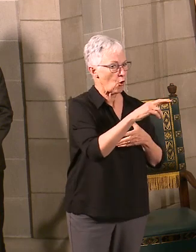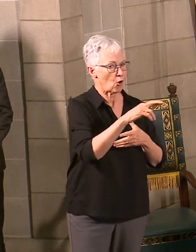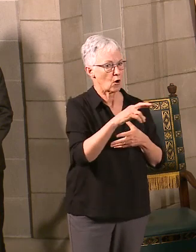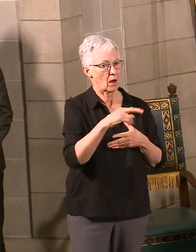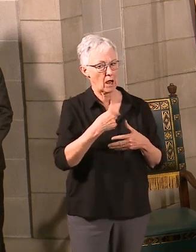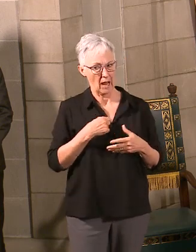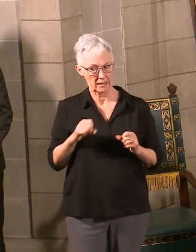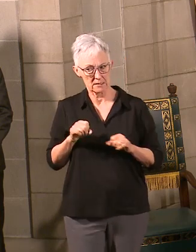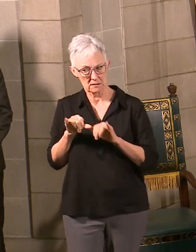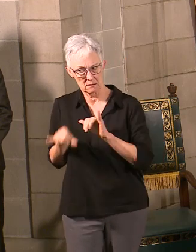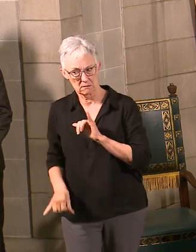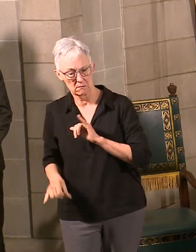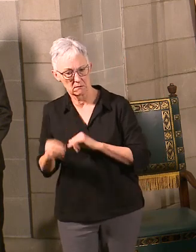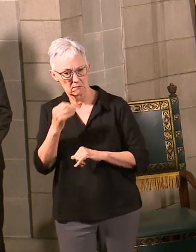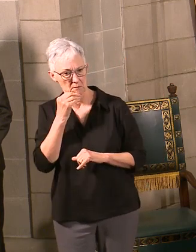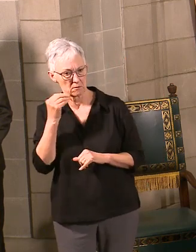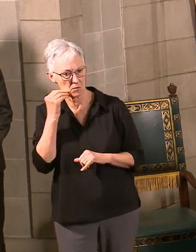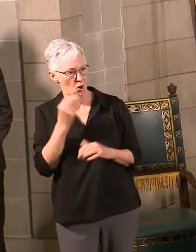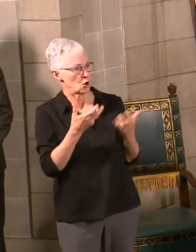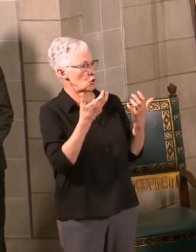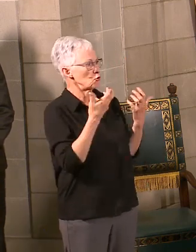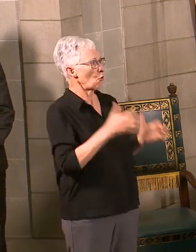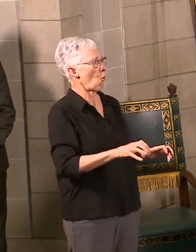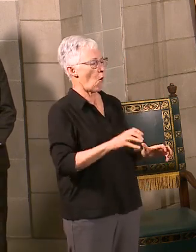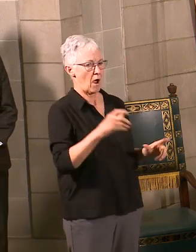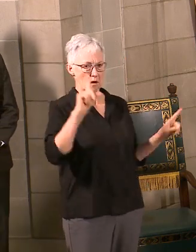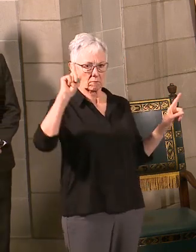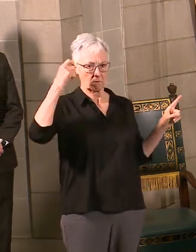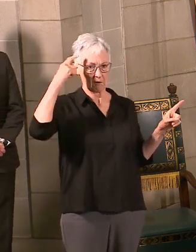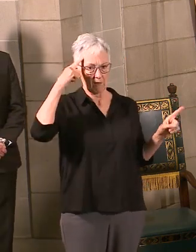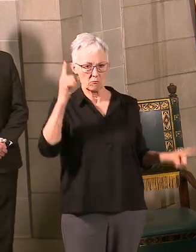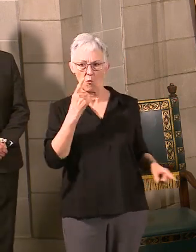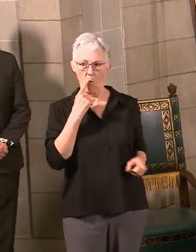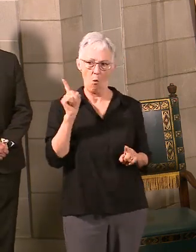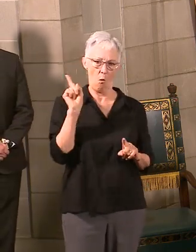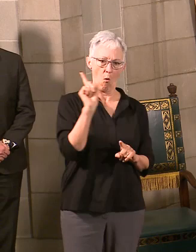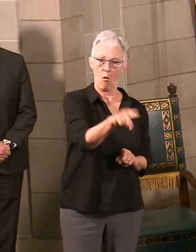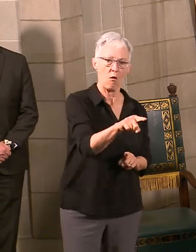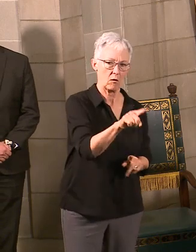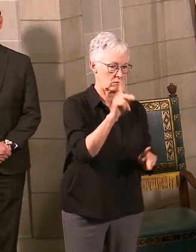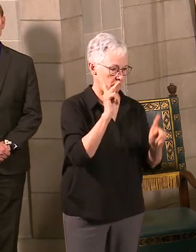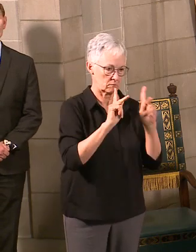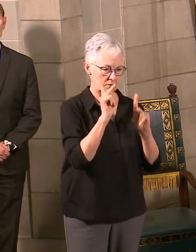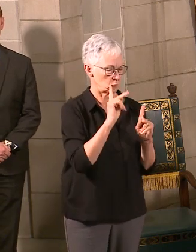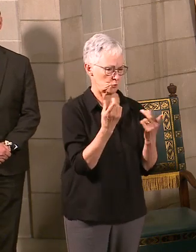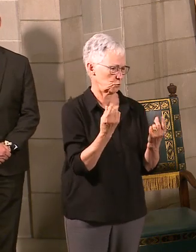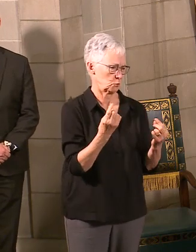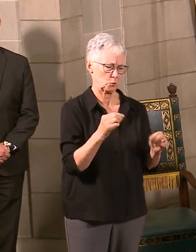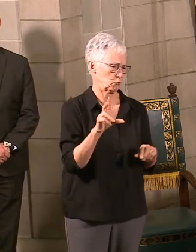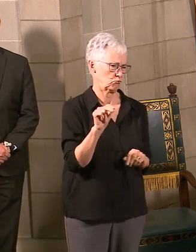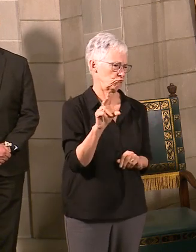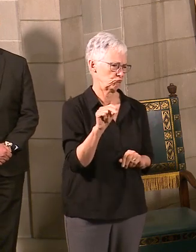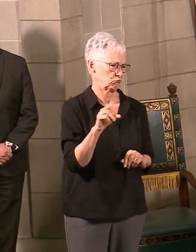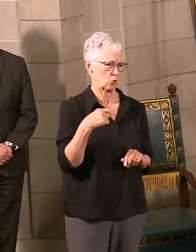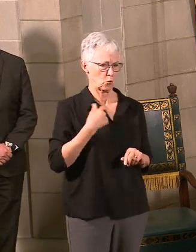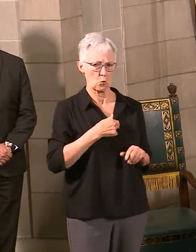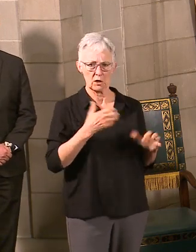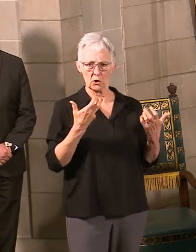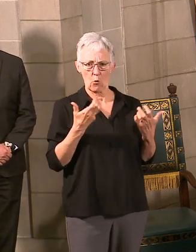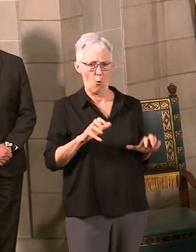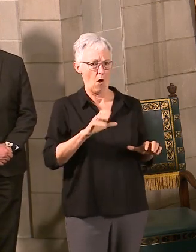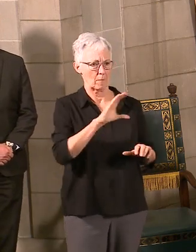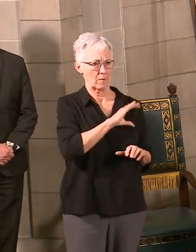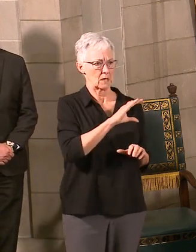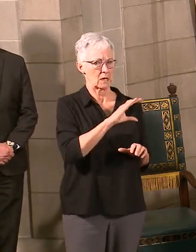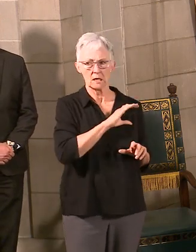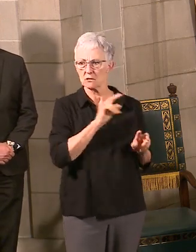of the government coming in to take away your personal freedoms, but about people making that judgment, because we don't have enough police to sit on everybody's doorstep and